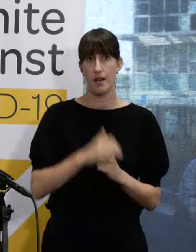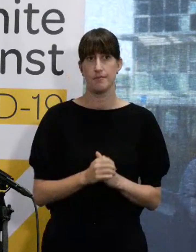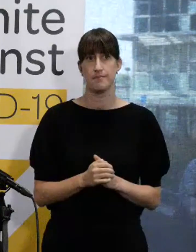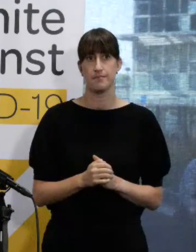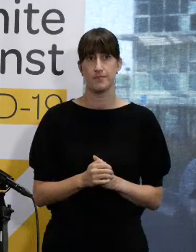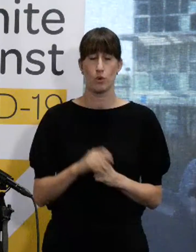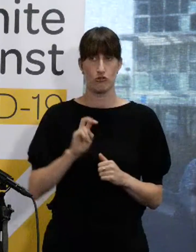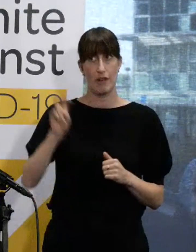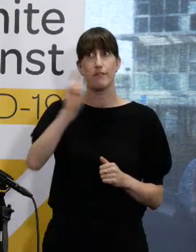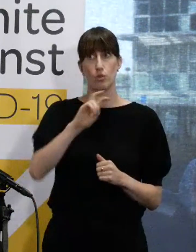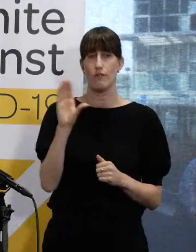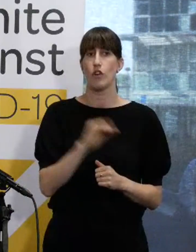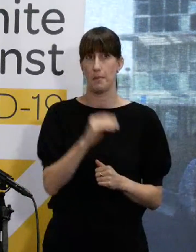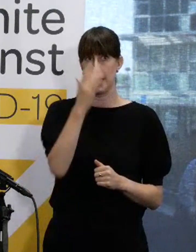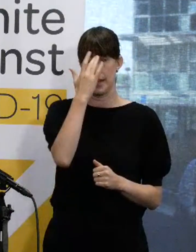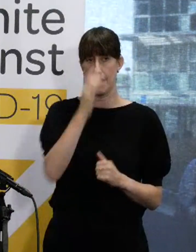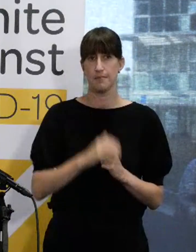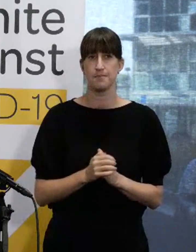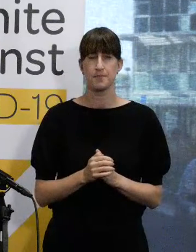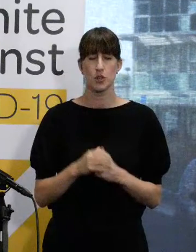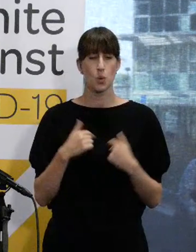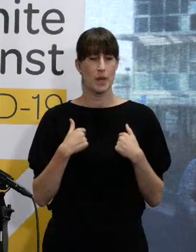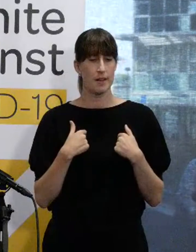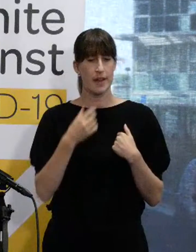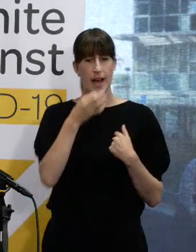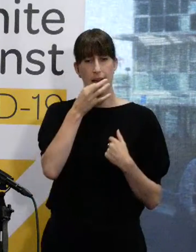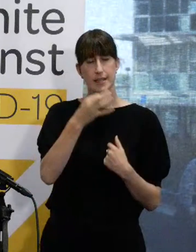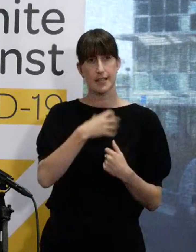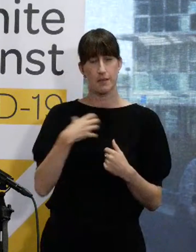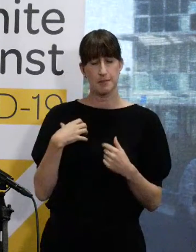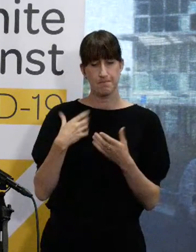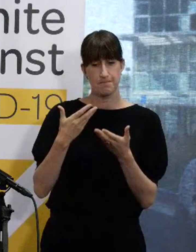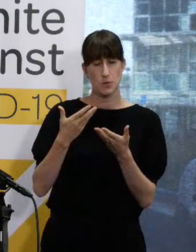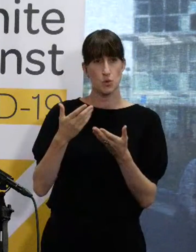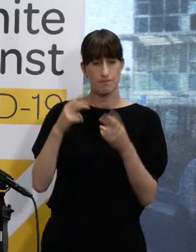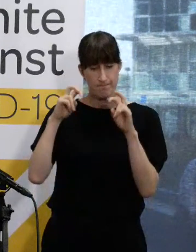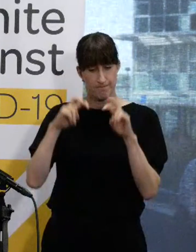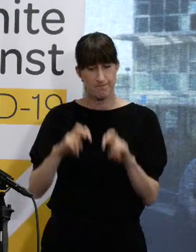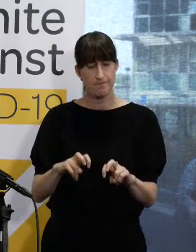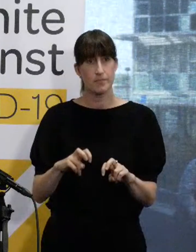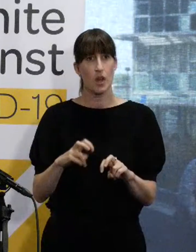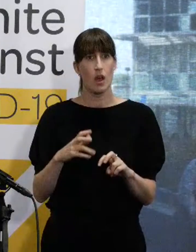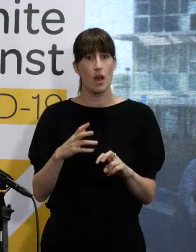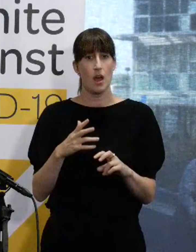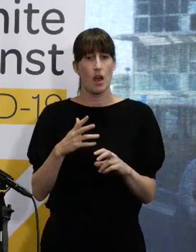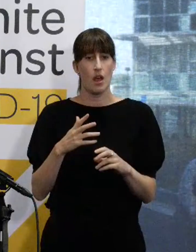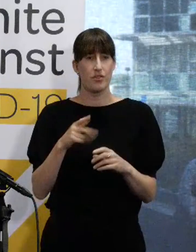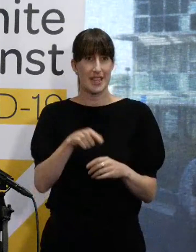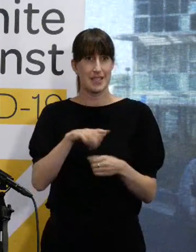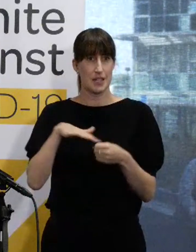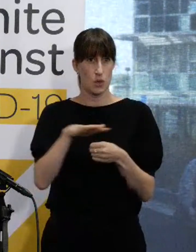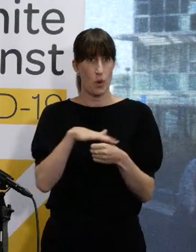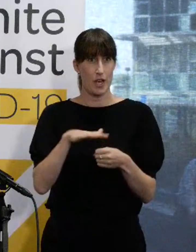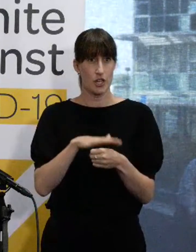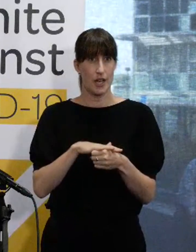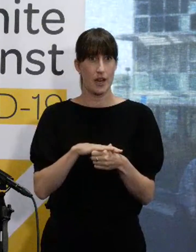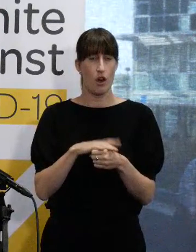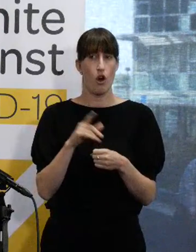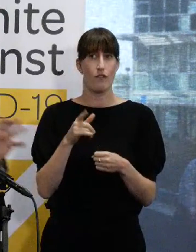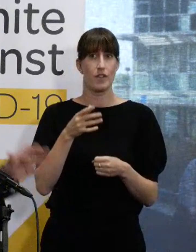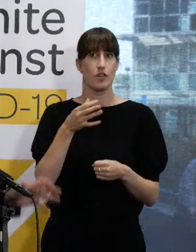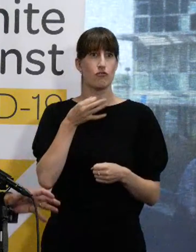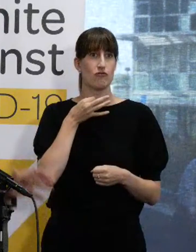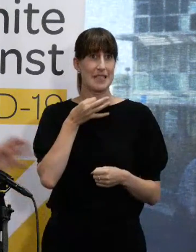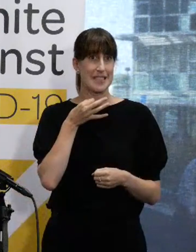government about how best to manage the increased risk arising from this situation. That is the increased risk of in-flight transmission on